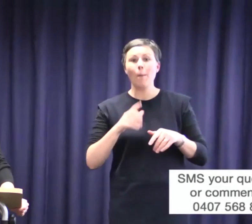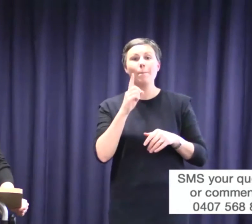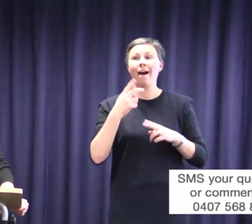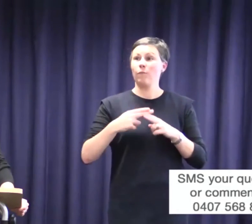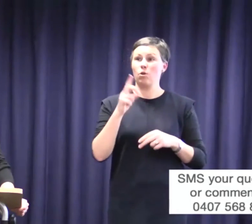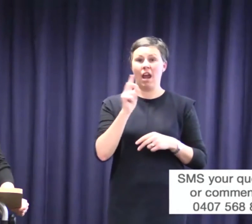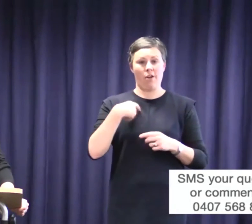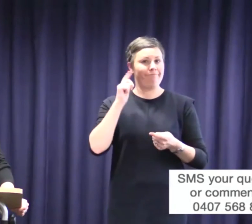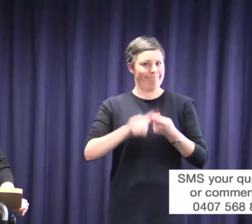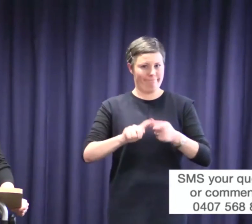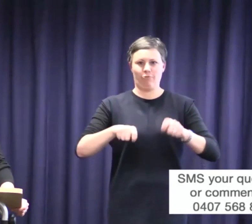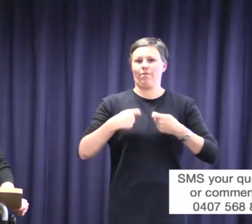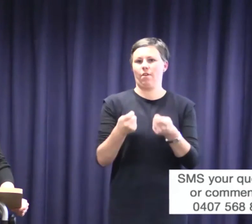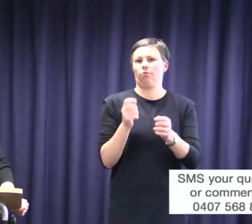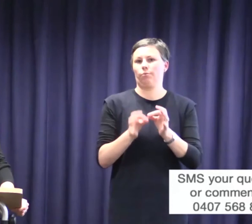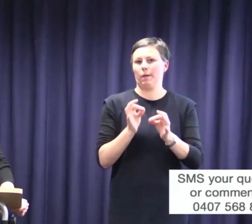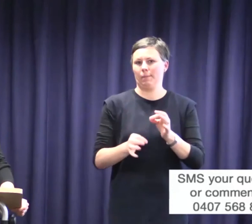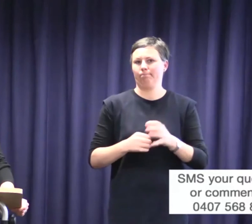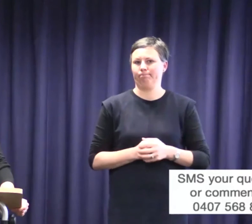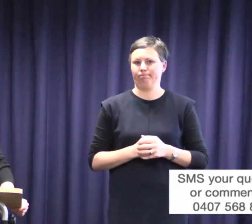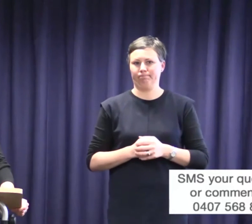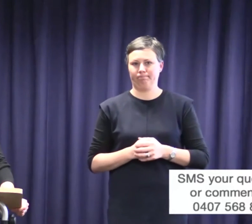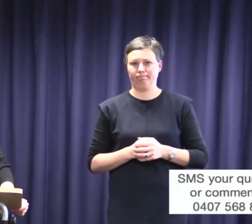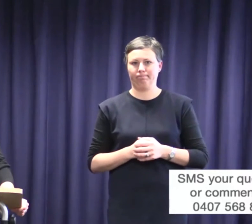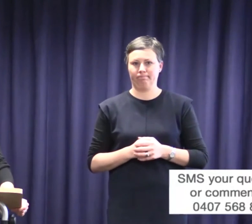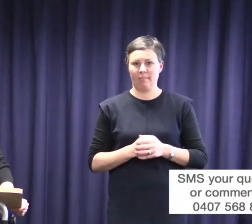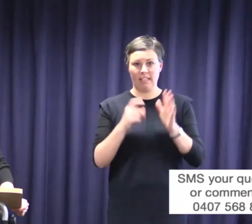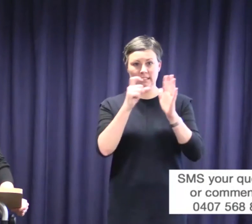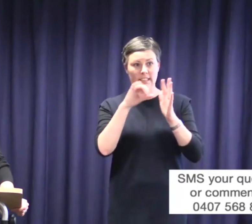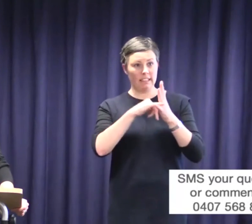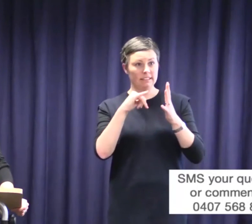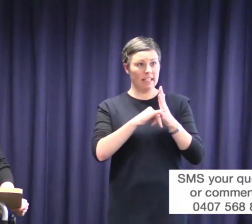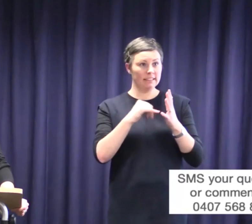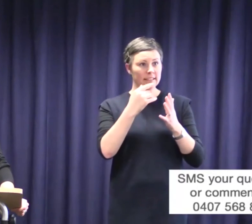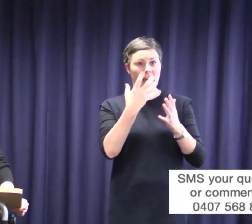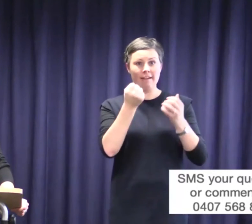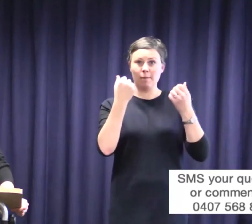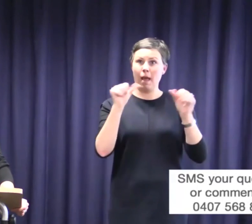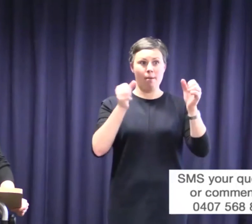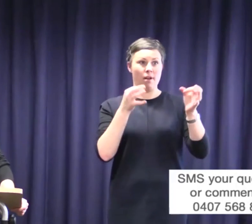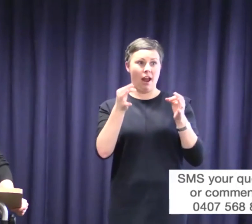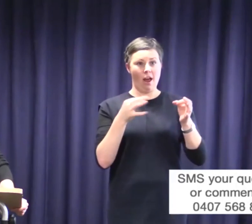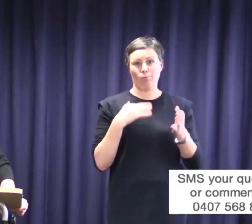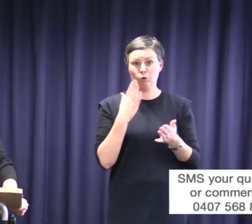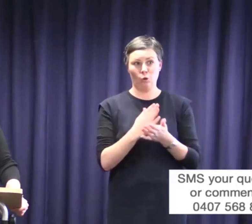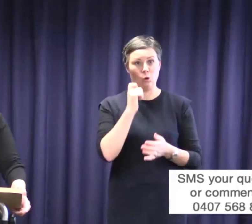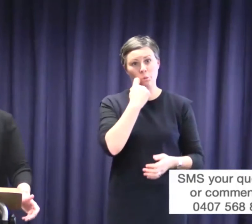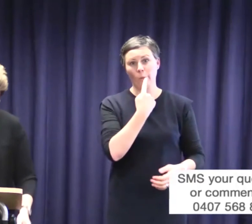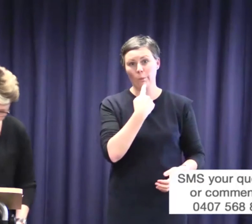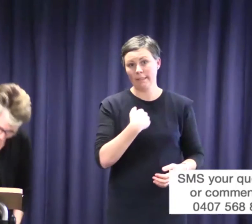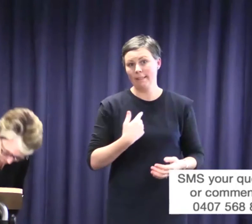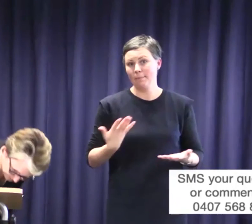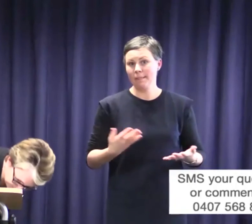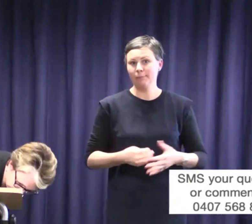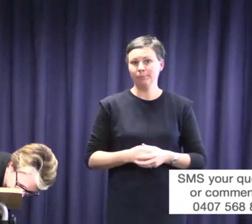we will continue to provide services. So if DSS come up with a plan, I guess they'll let us know.